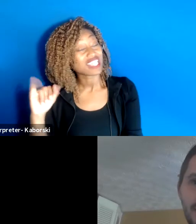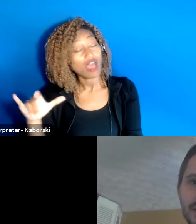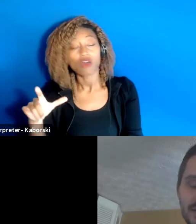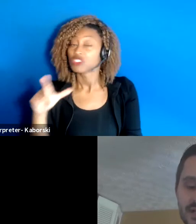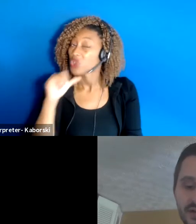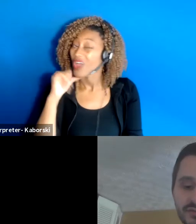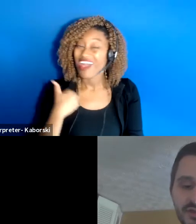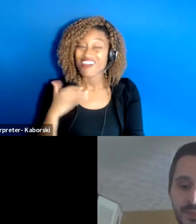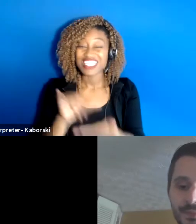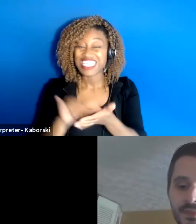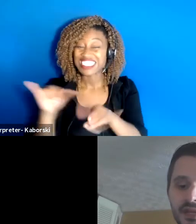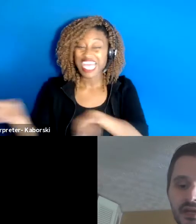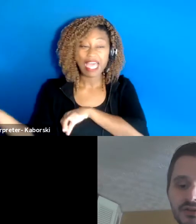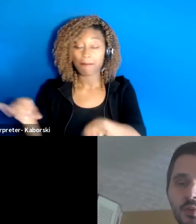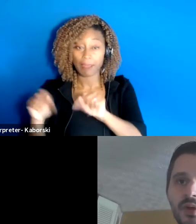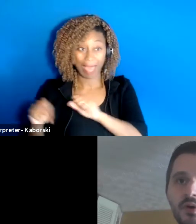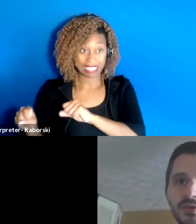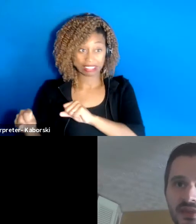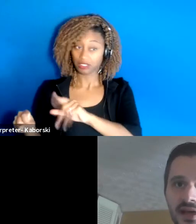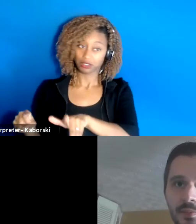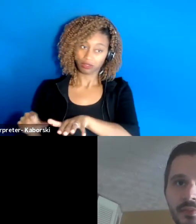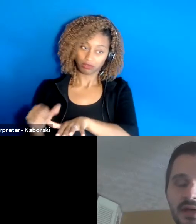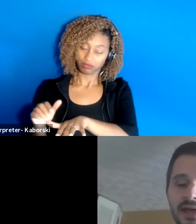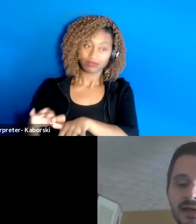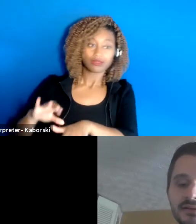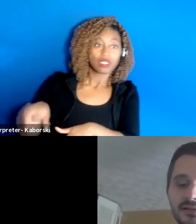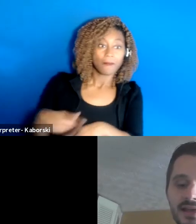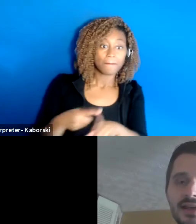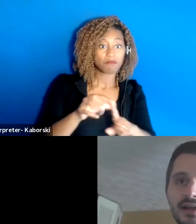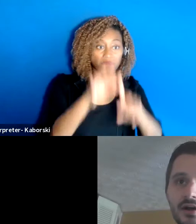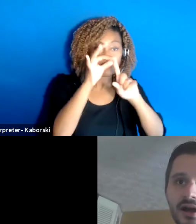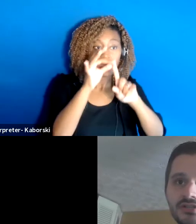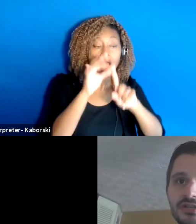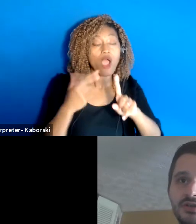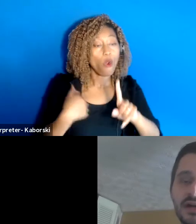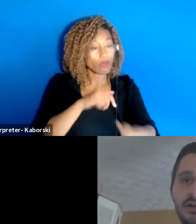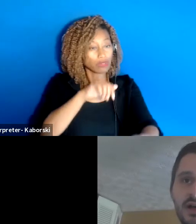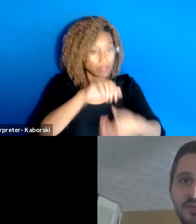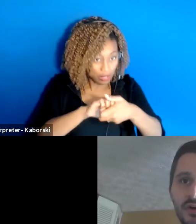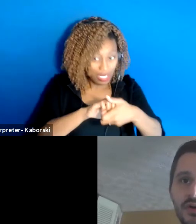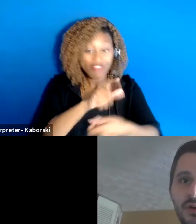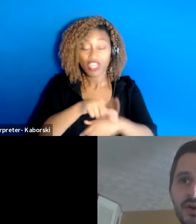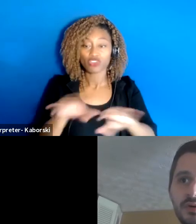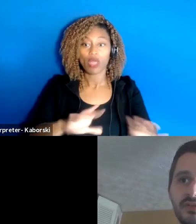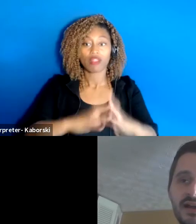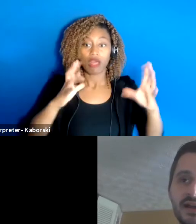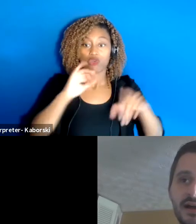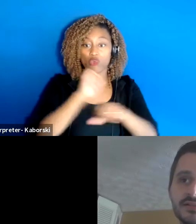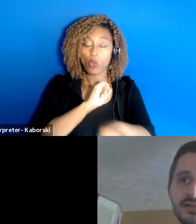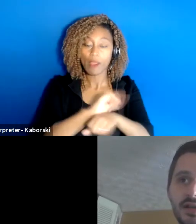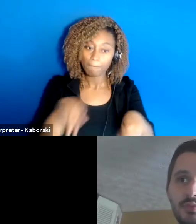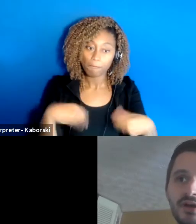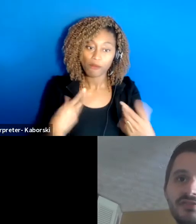capacity amongst themselves. So we worked with them, and they are actually doing a lot of work where they're